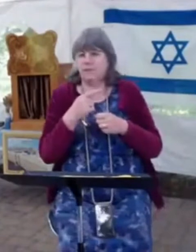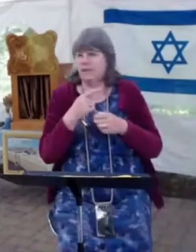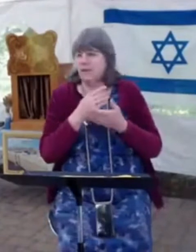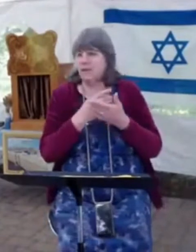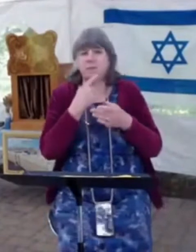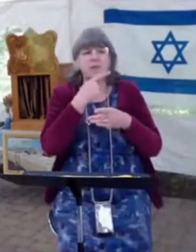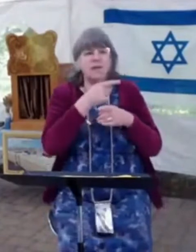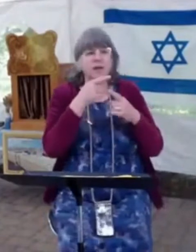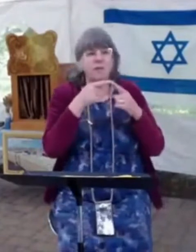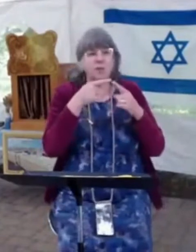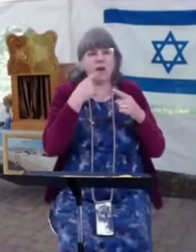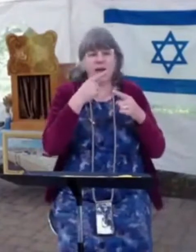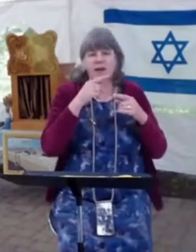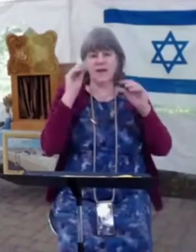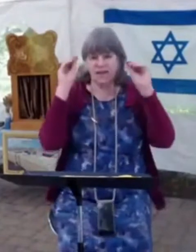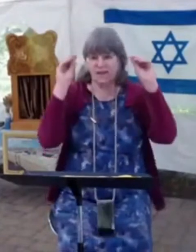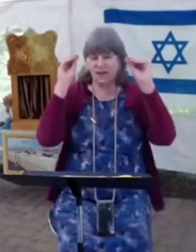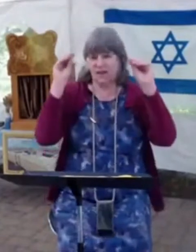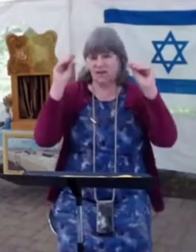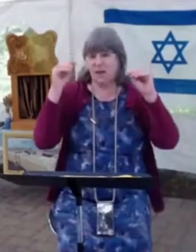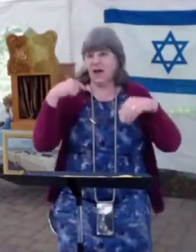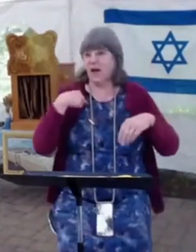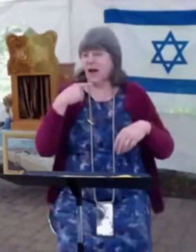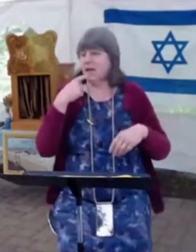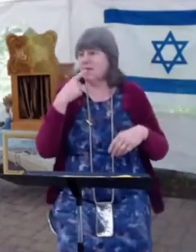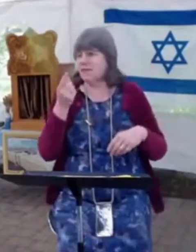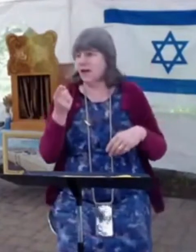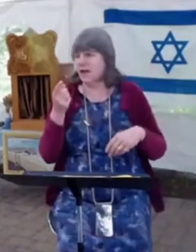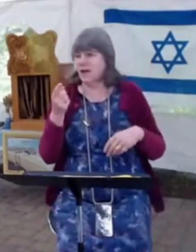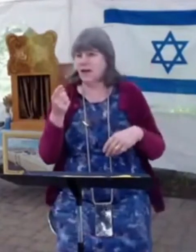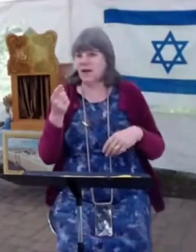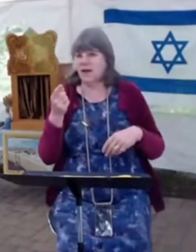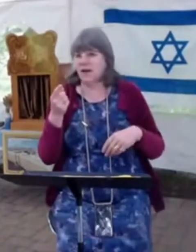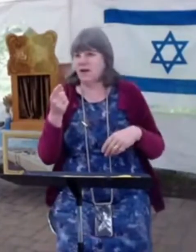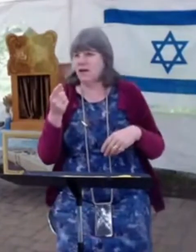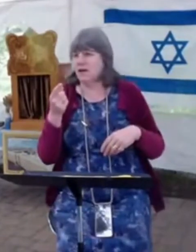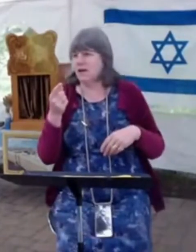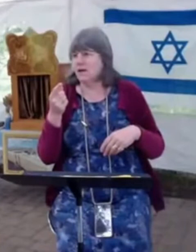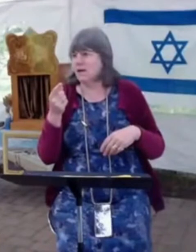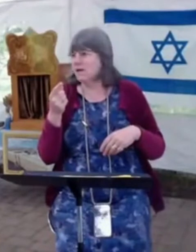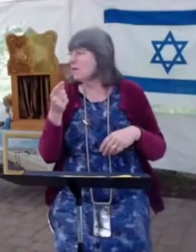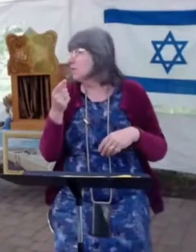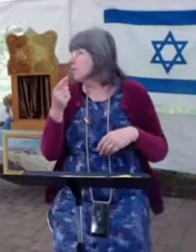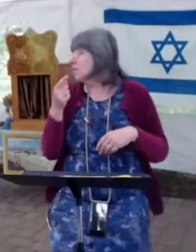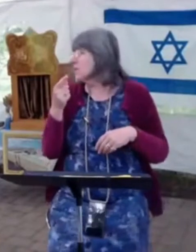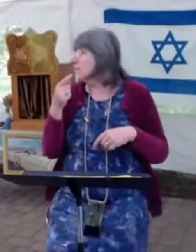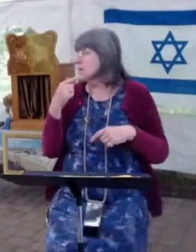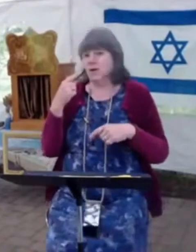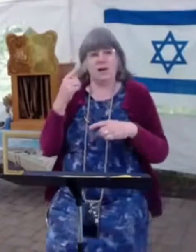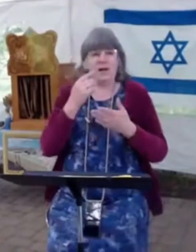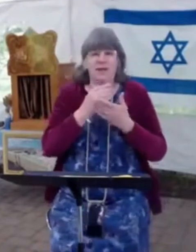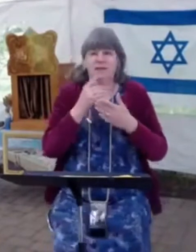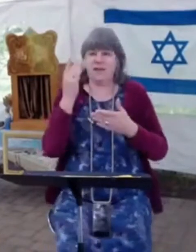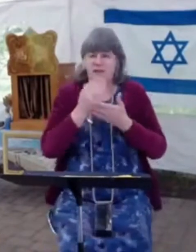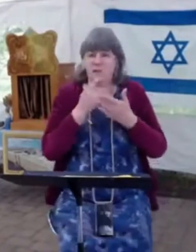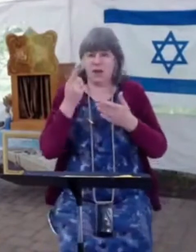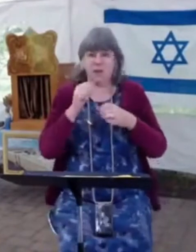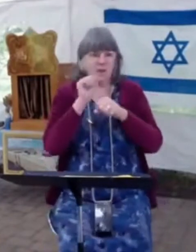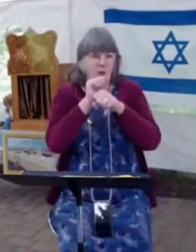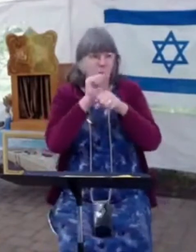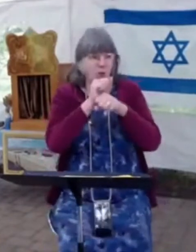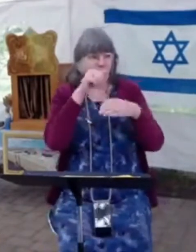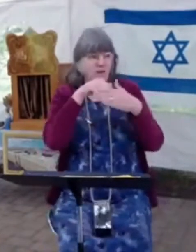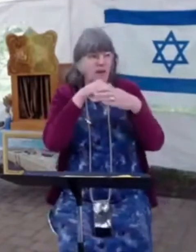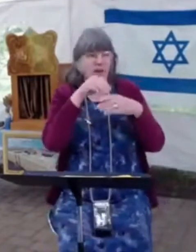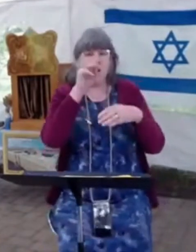Teaching, sometimes I use the shopping malls. You know, well, she didn't